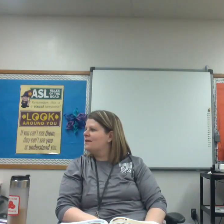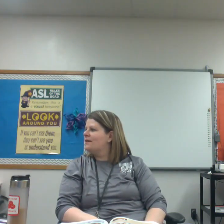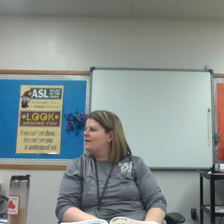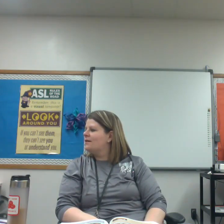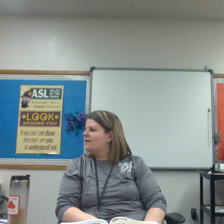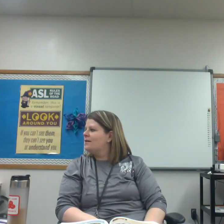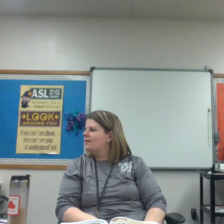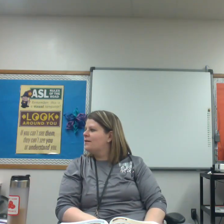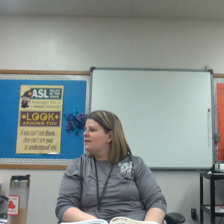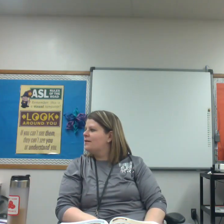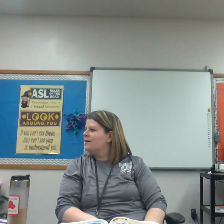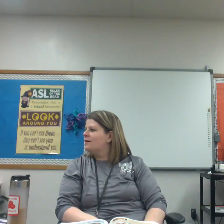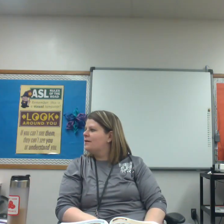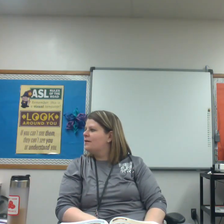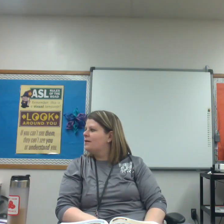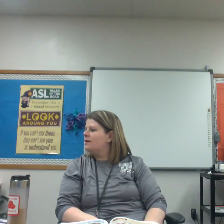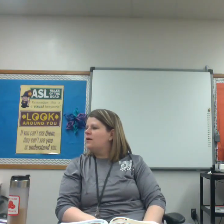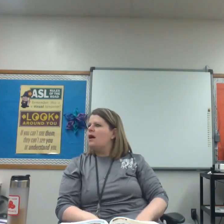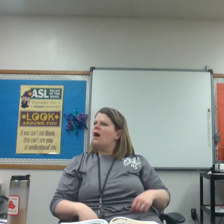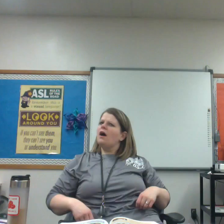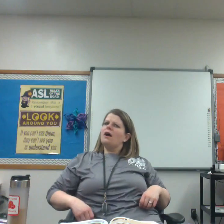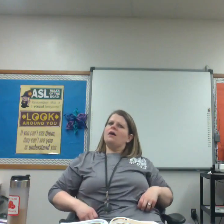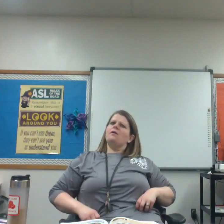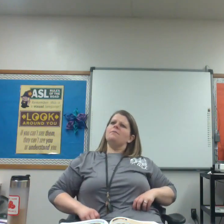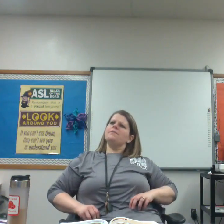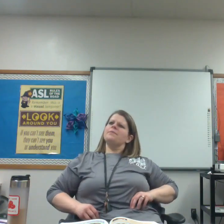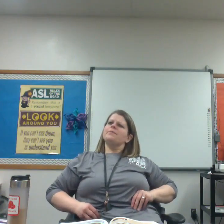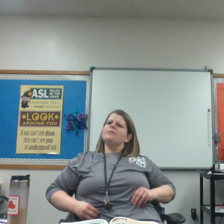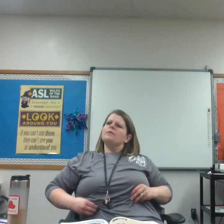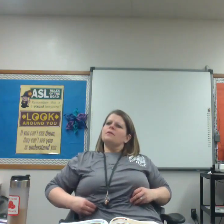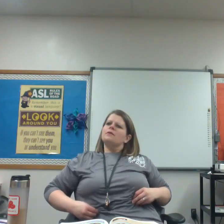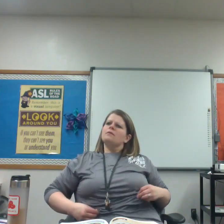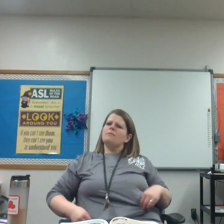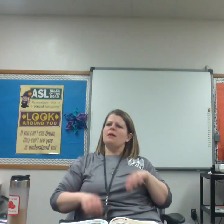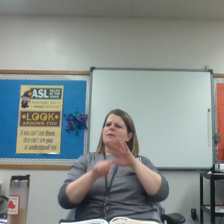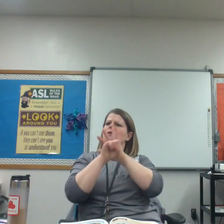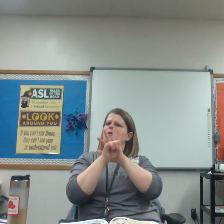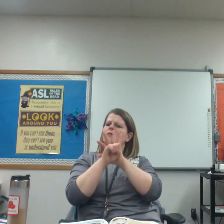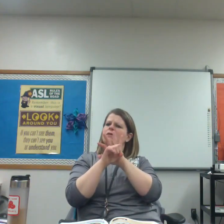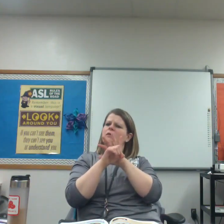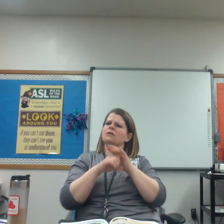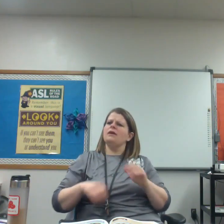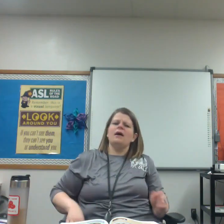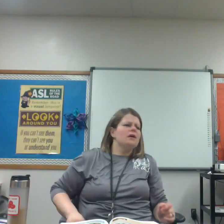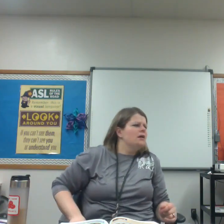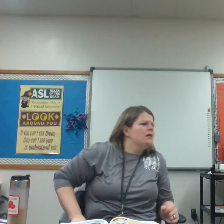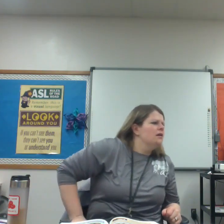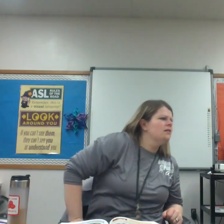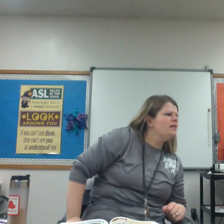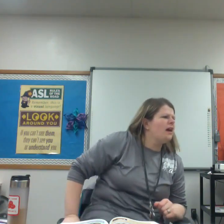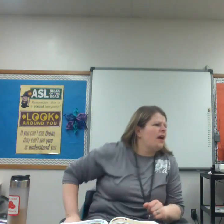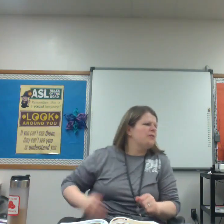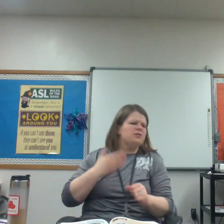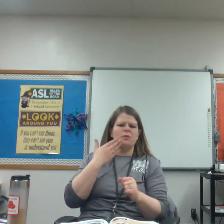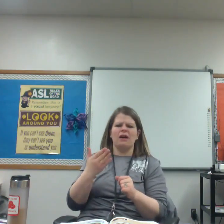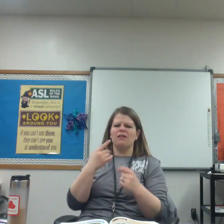and we go by S like for satisfactory? Can you do it like S? Maybe. Or can Yeah. you just do good? Yeah, I would do well,